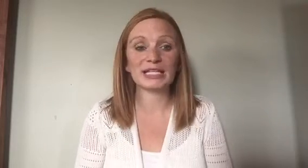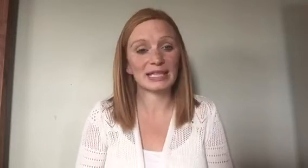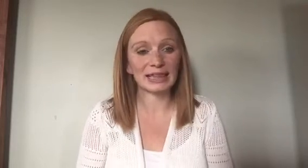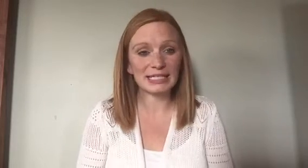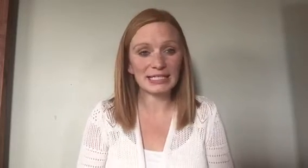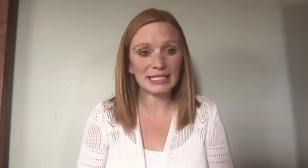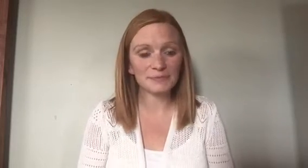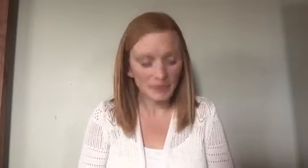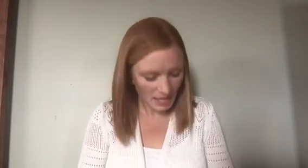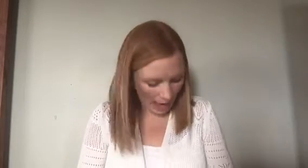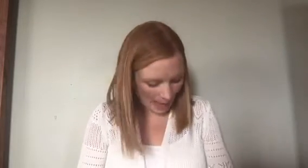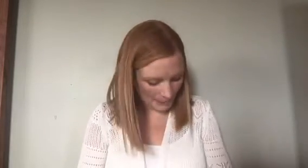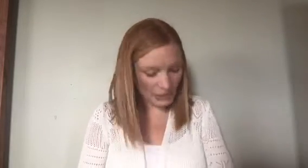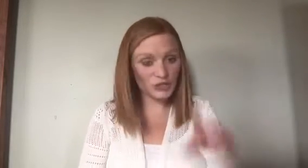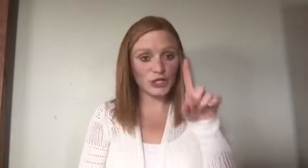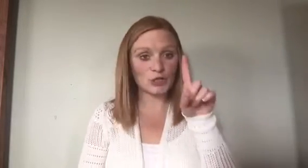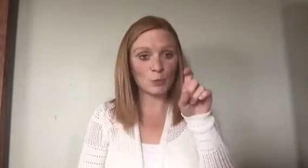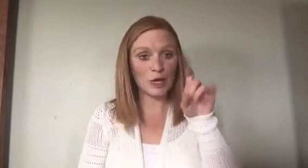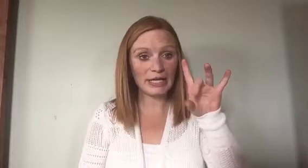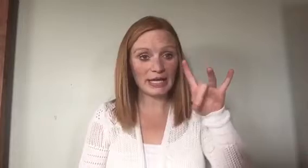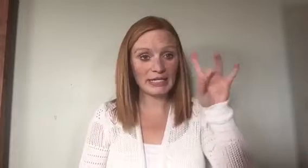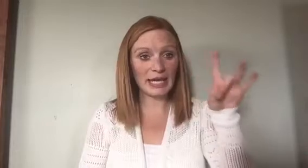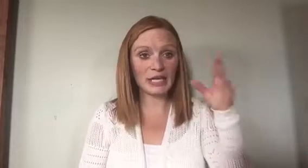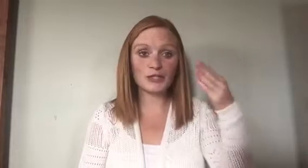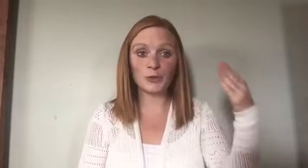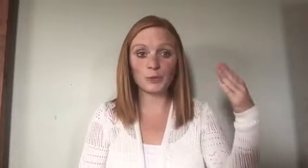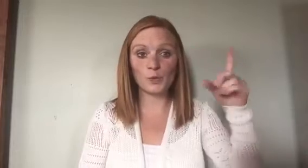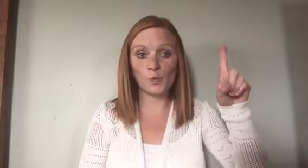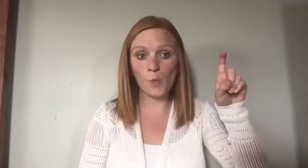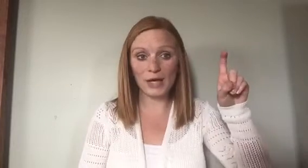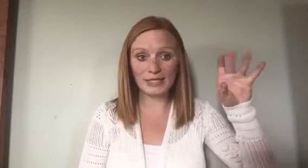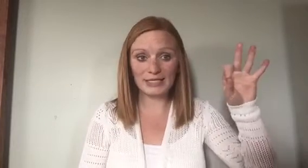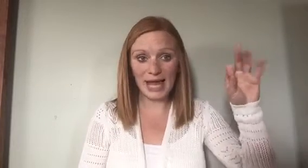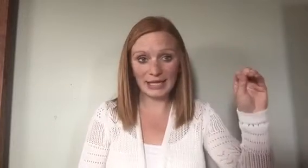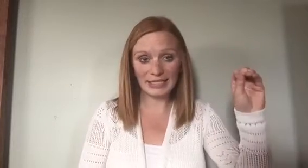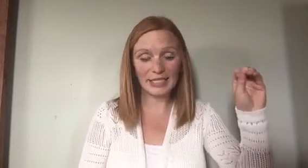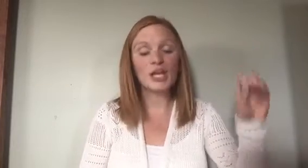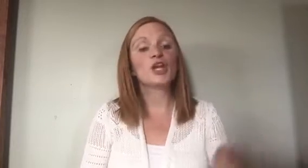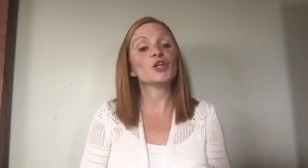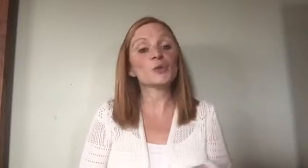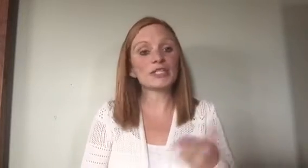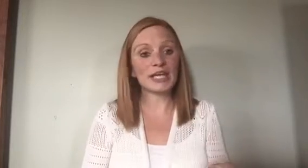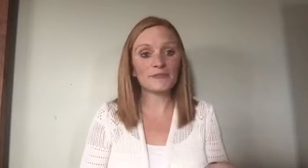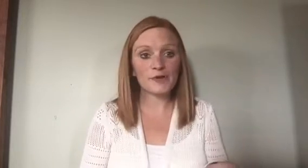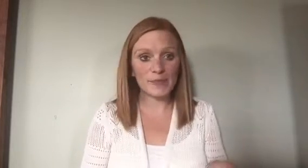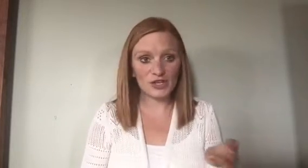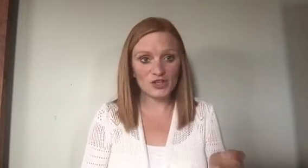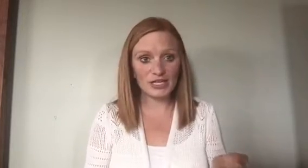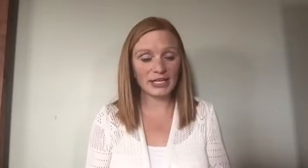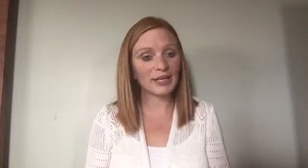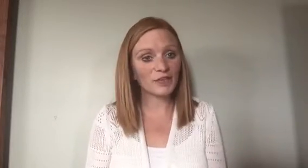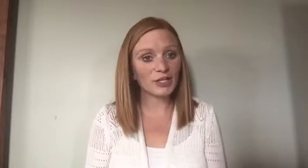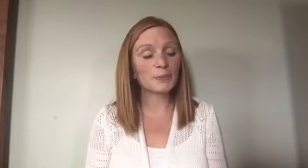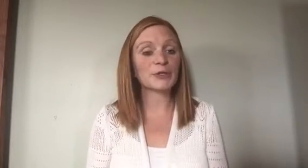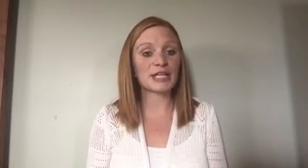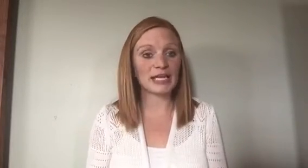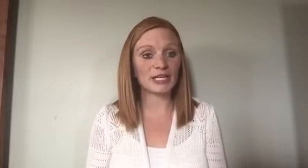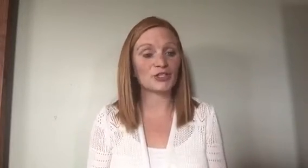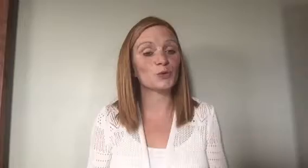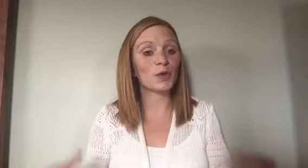is listing. On pages 188 through 190, you will see information given pertaining to what